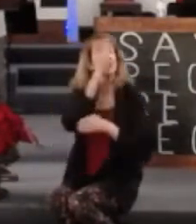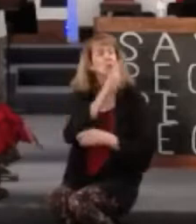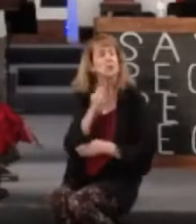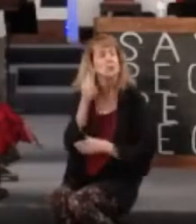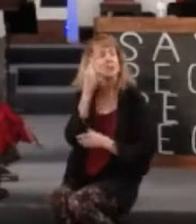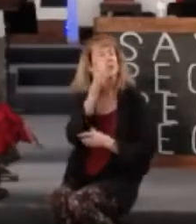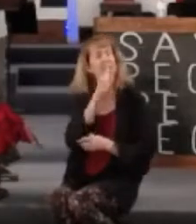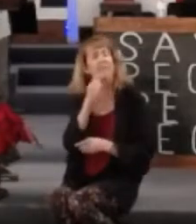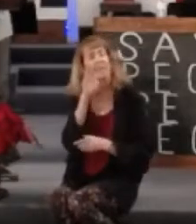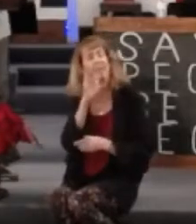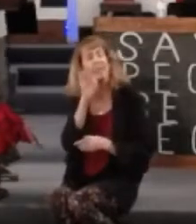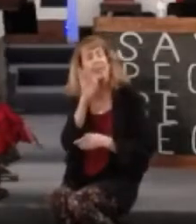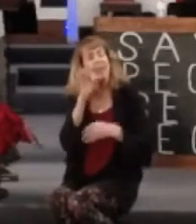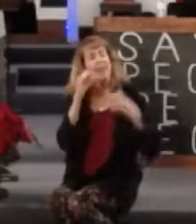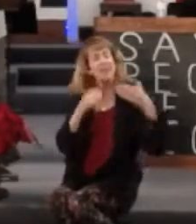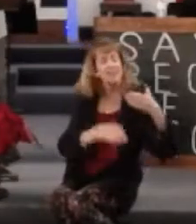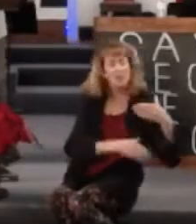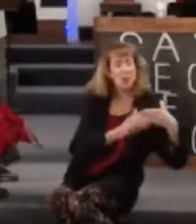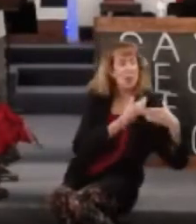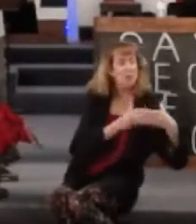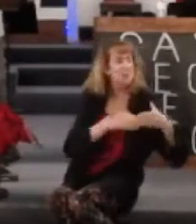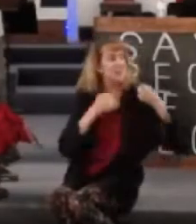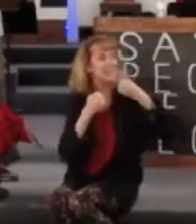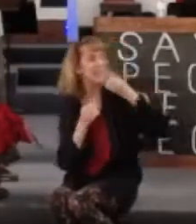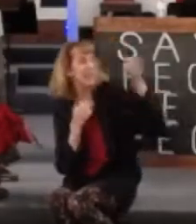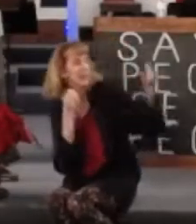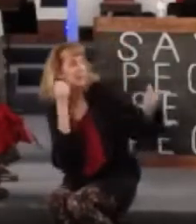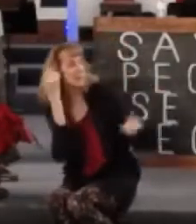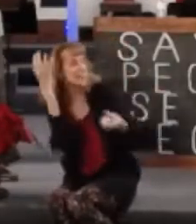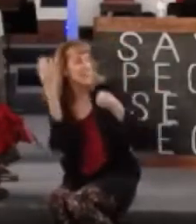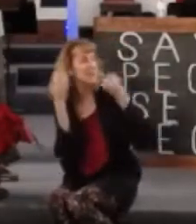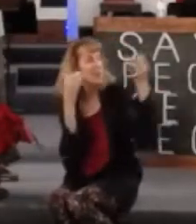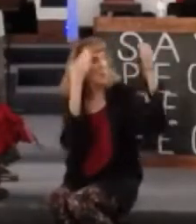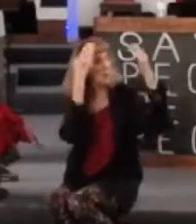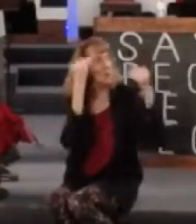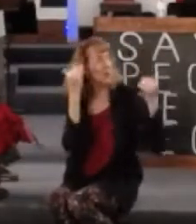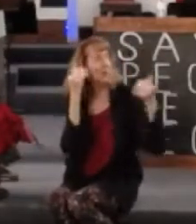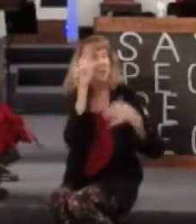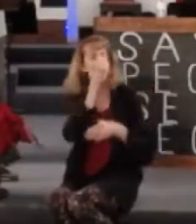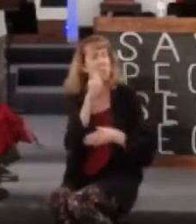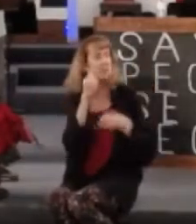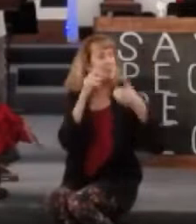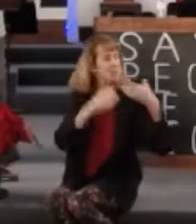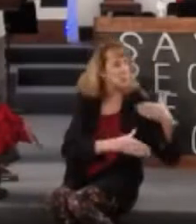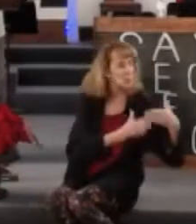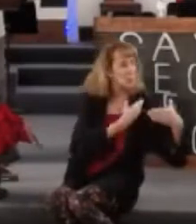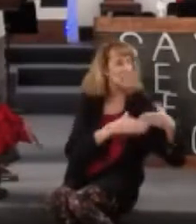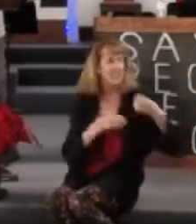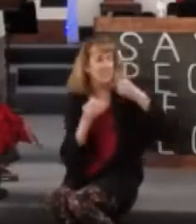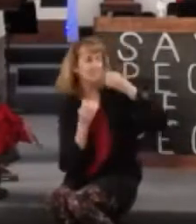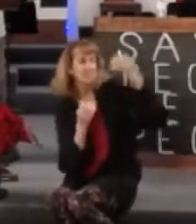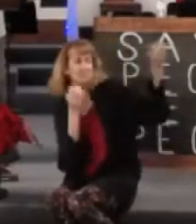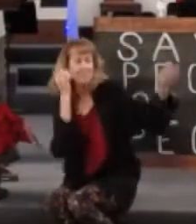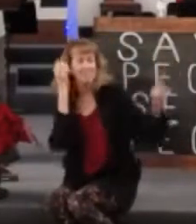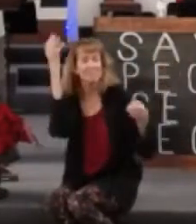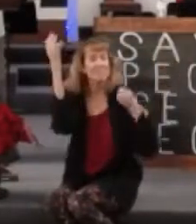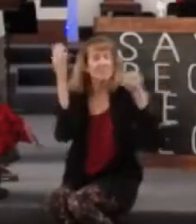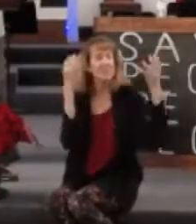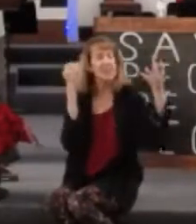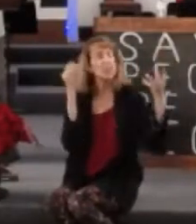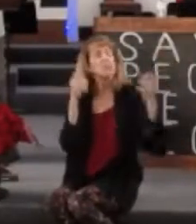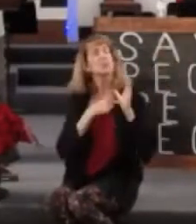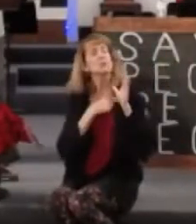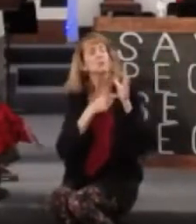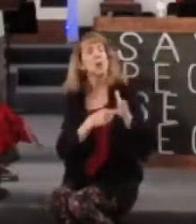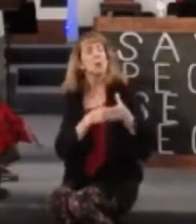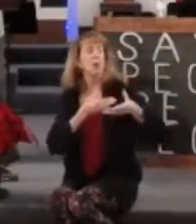using music, you know, psalms, hymns, and songs. Why? Using the music to address each other, and also using